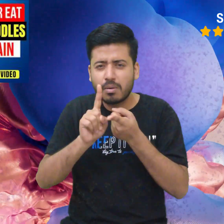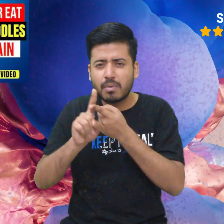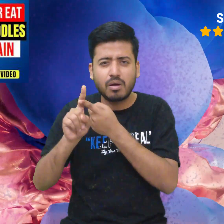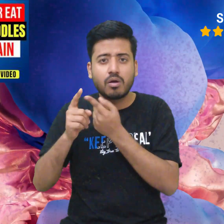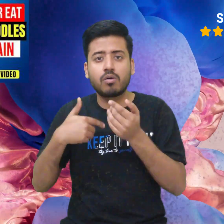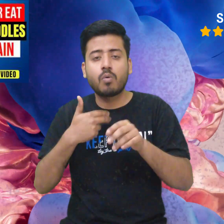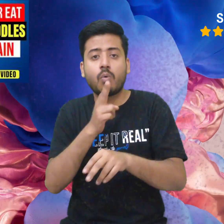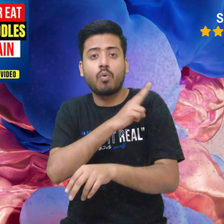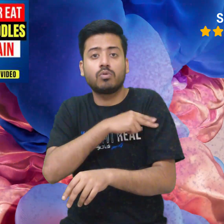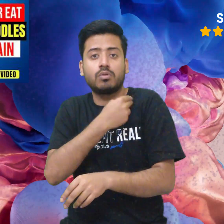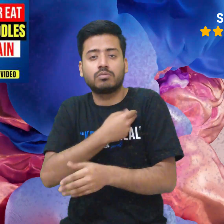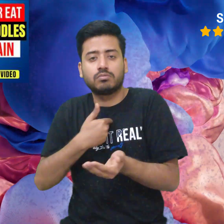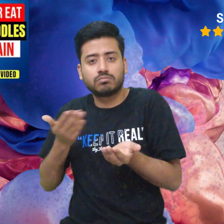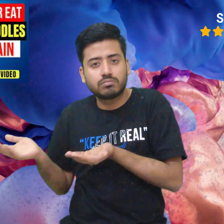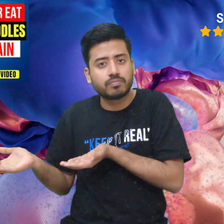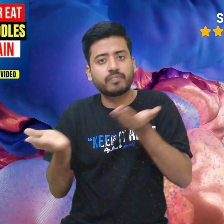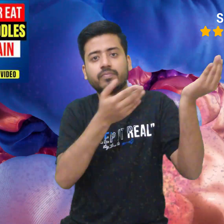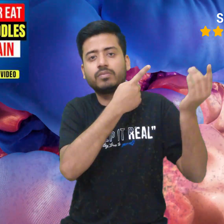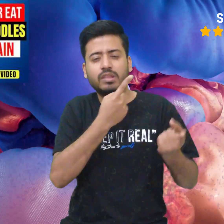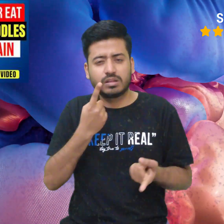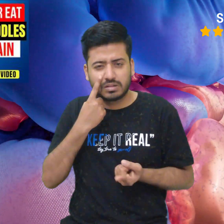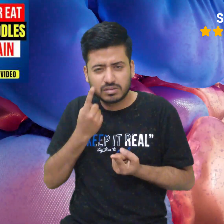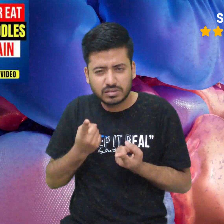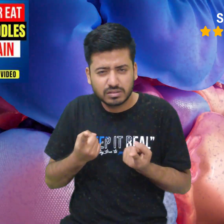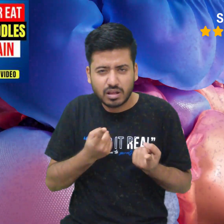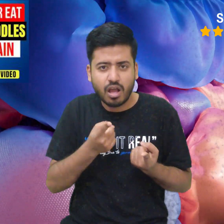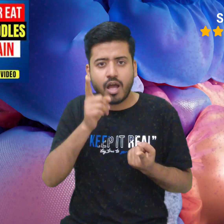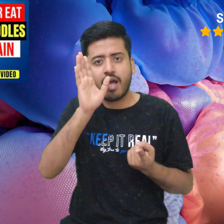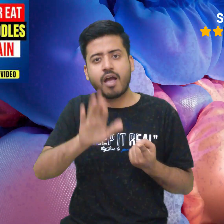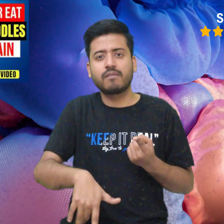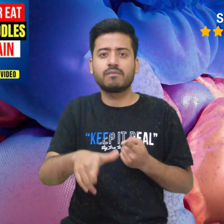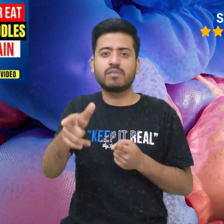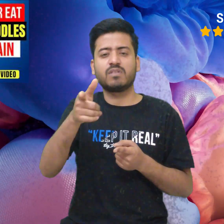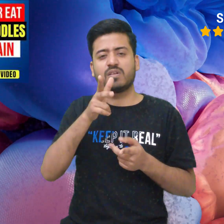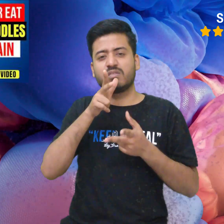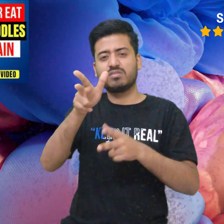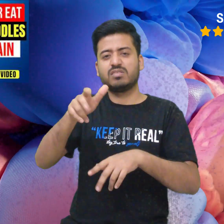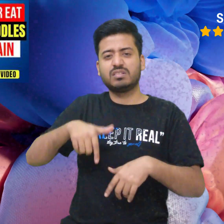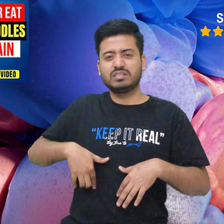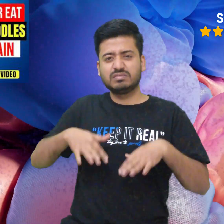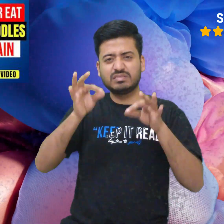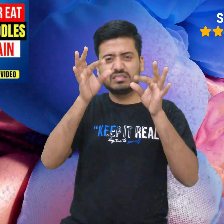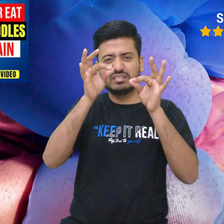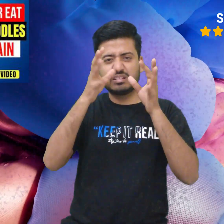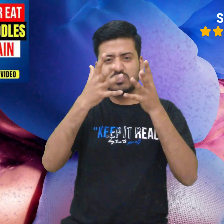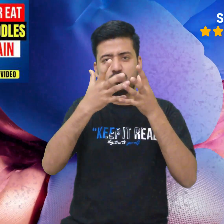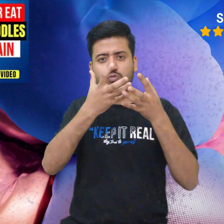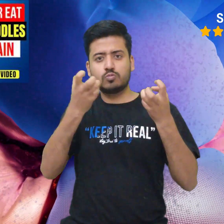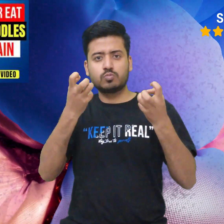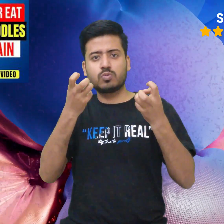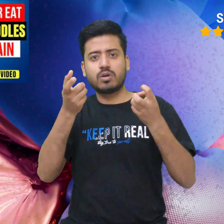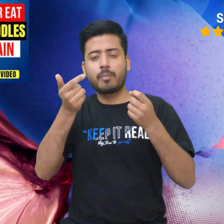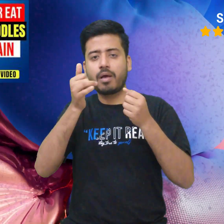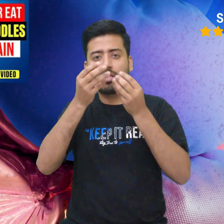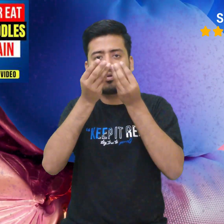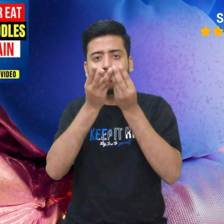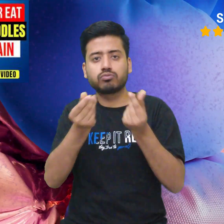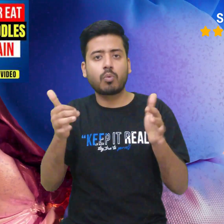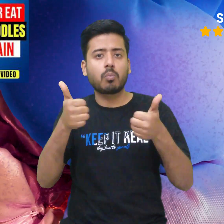belly. She also noticed changes in her urine. In a bid to spread awareness, Murad shared her experience on social media, cautioning